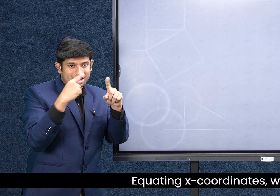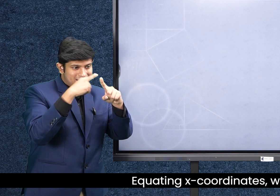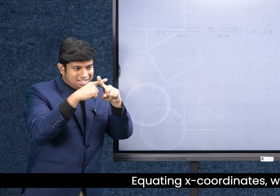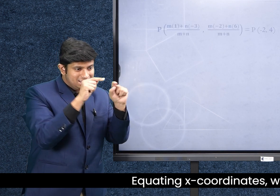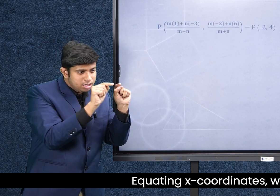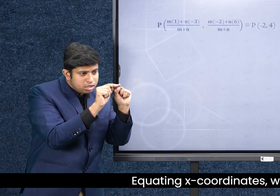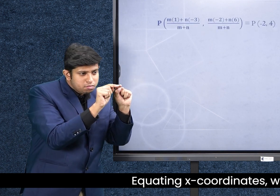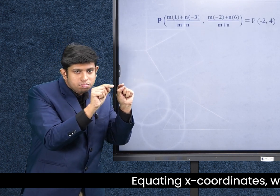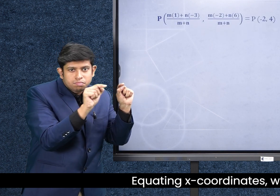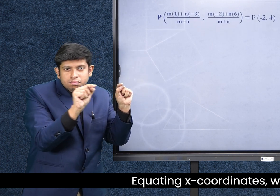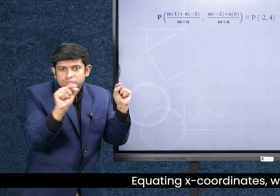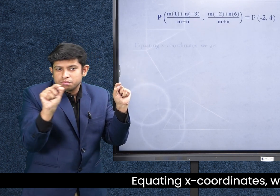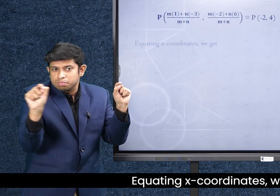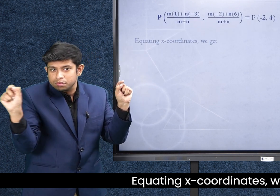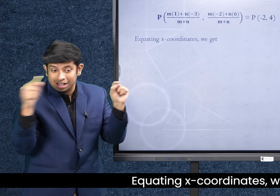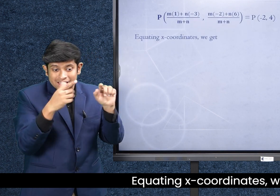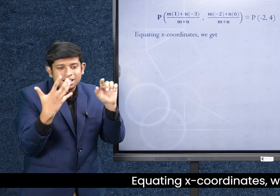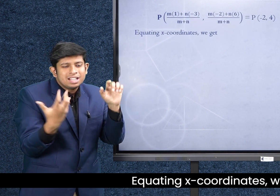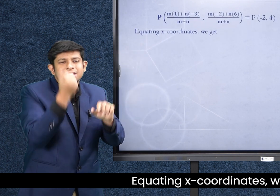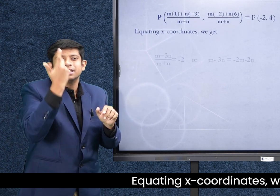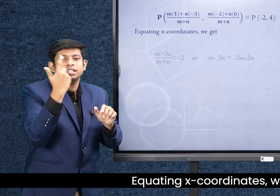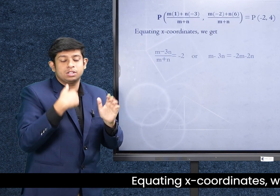Equating x coordinates, we get